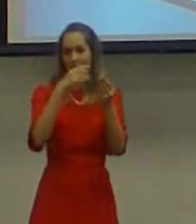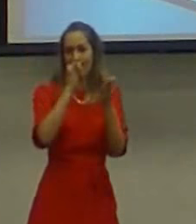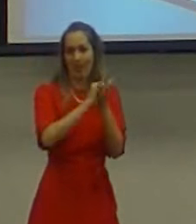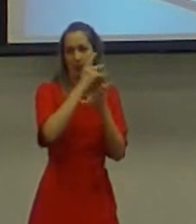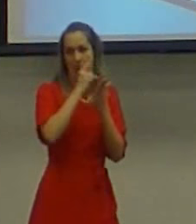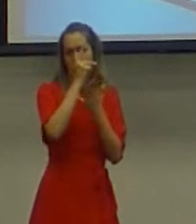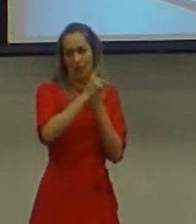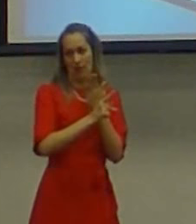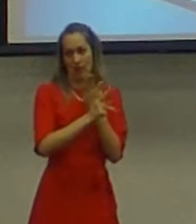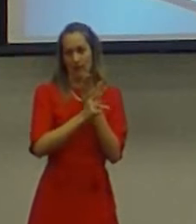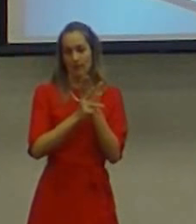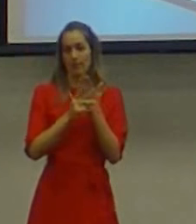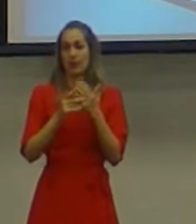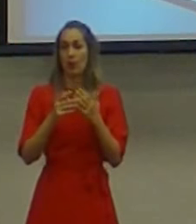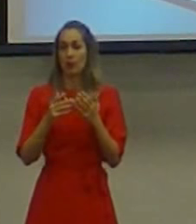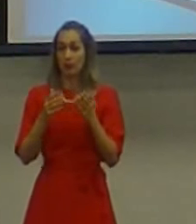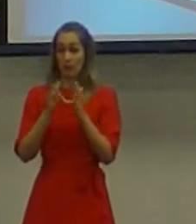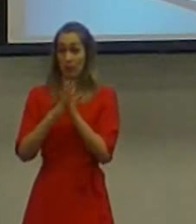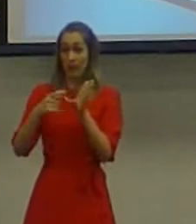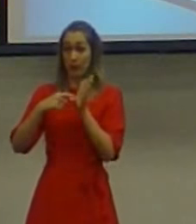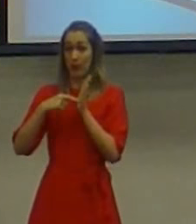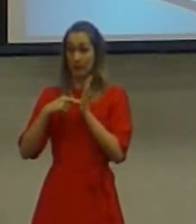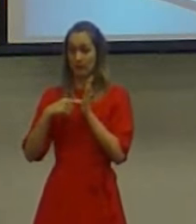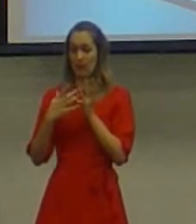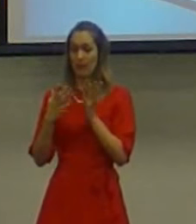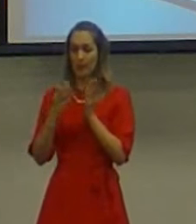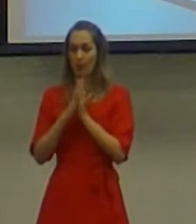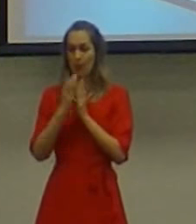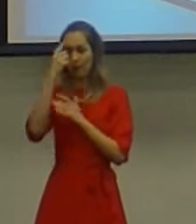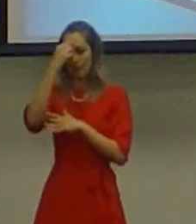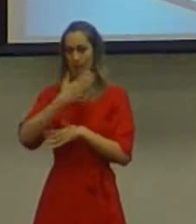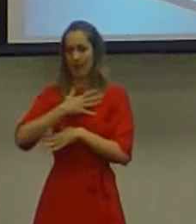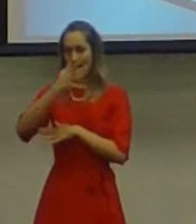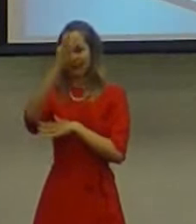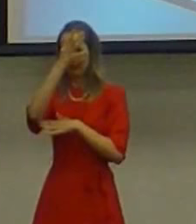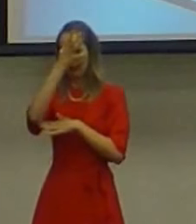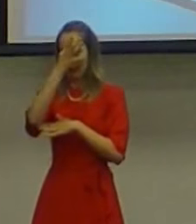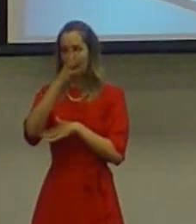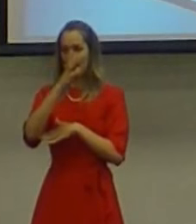I'm going to ask you to actually pray for my dad, Bill Smith. He's preaching in Hale Center,